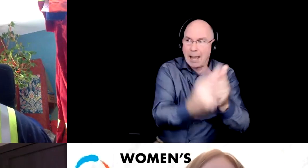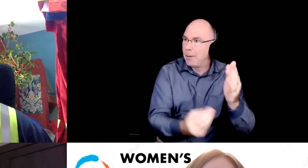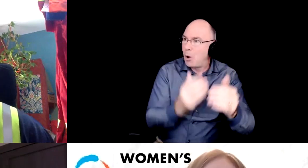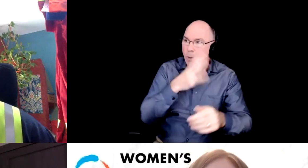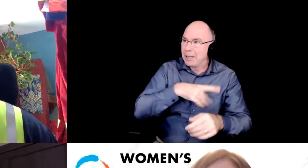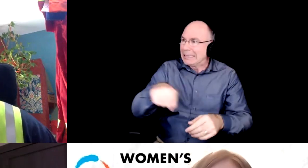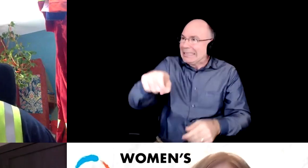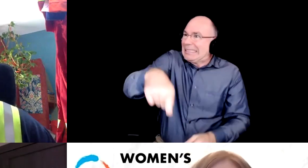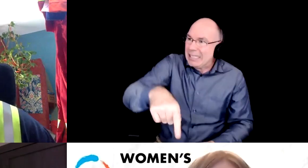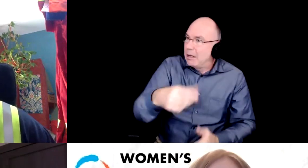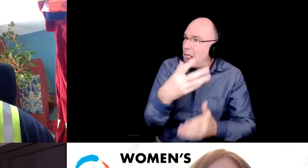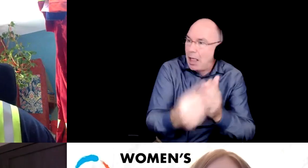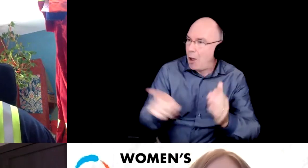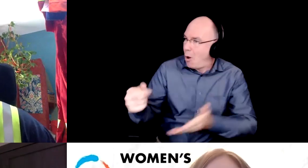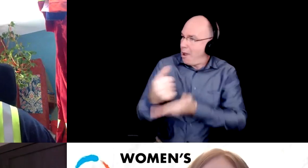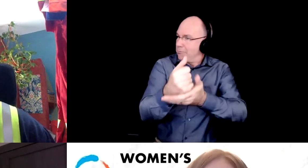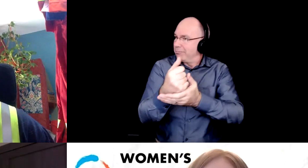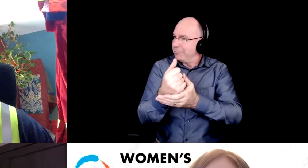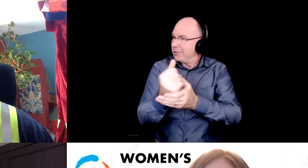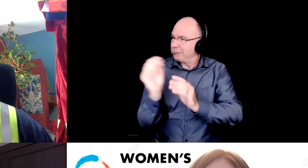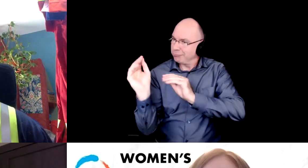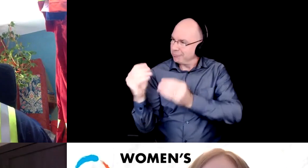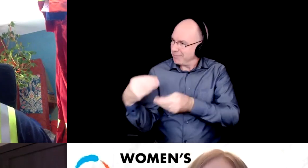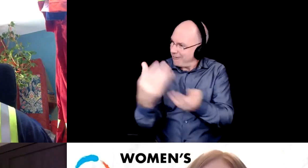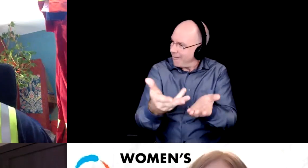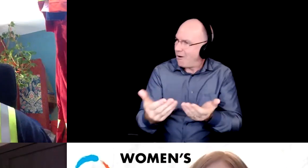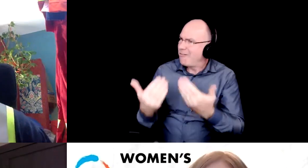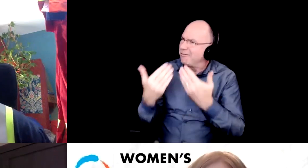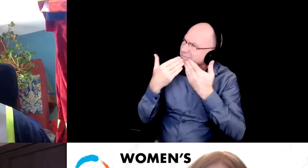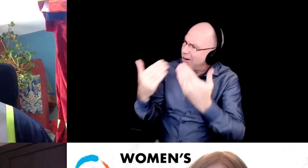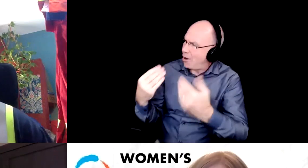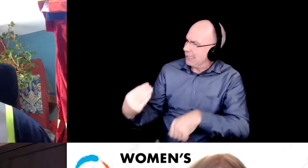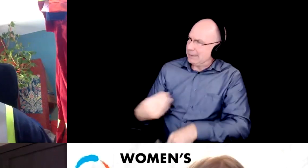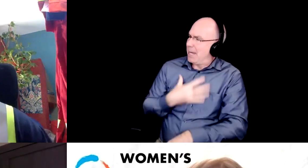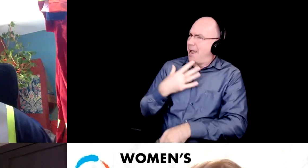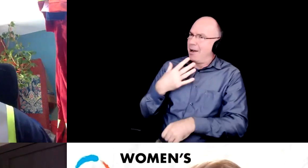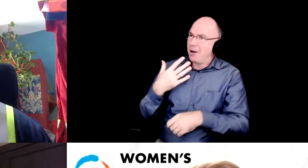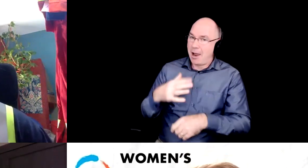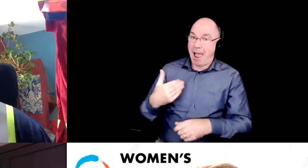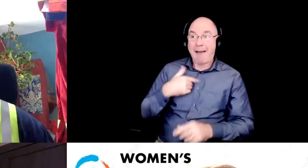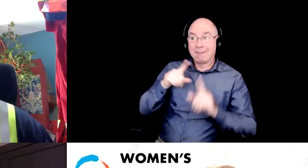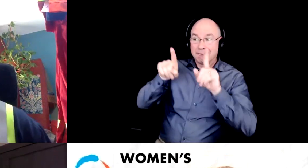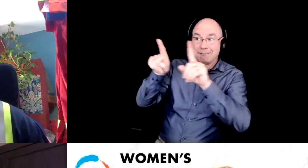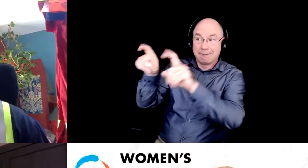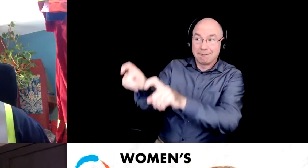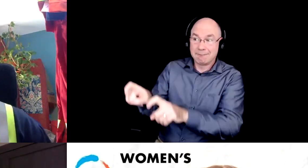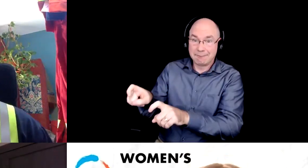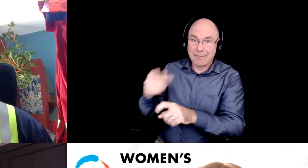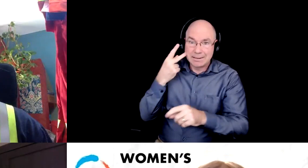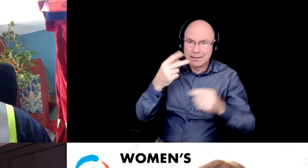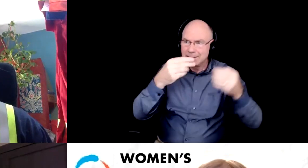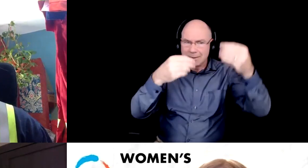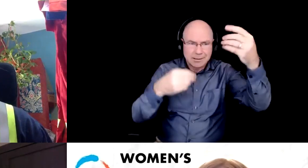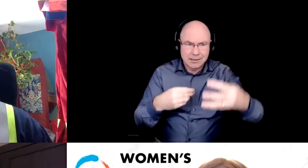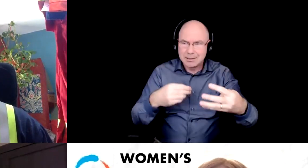women. So thank you for the work that you do. And we do have some questions that I've seen come